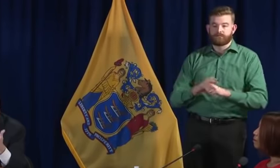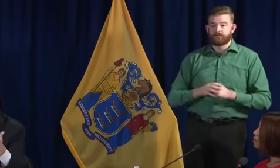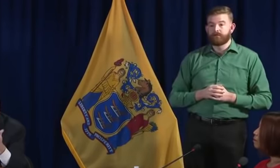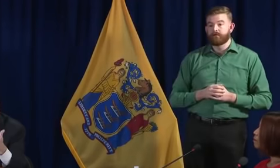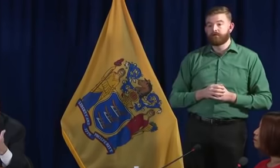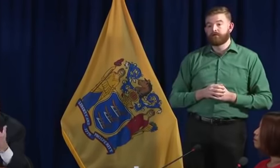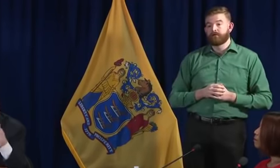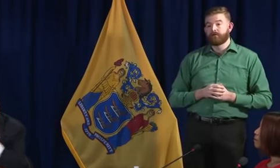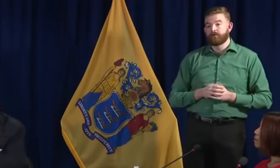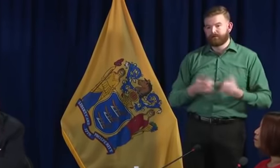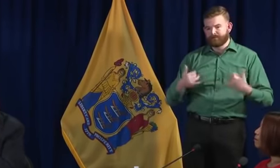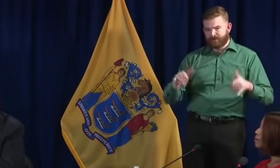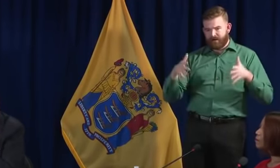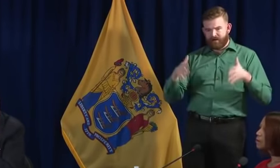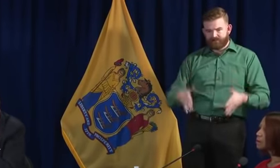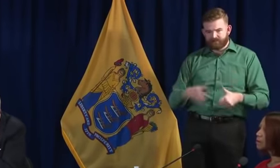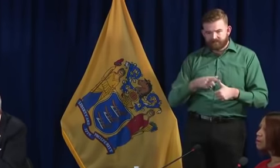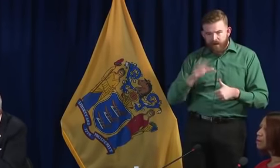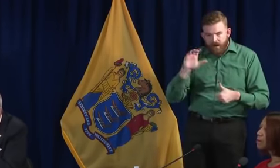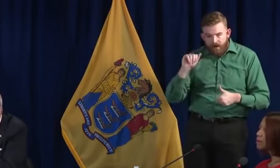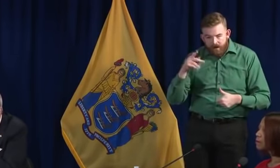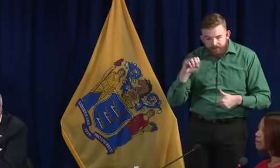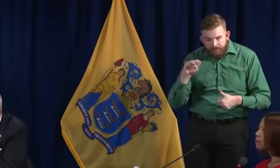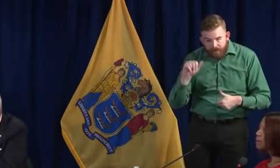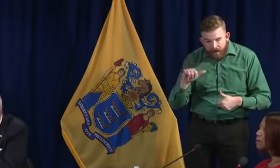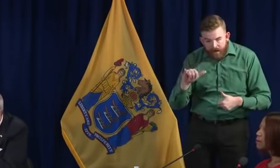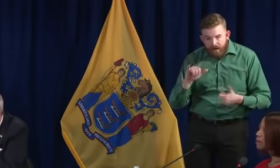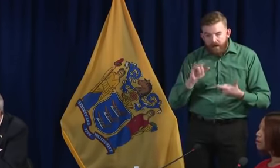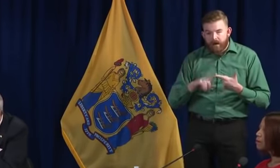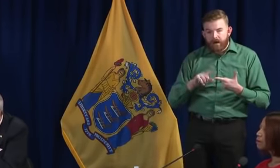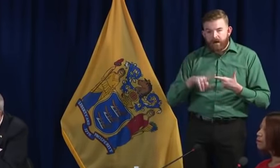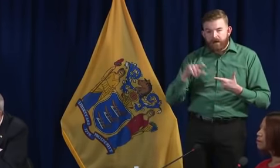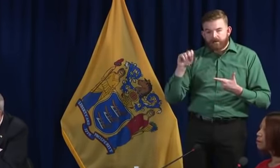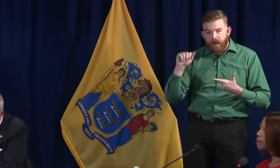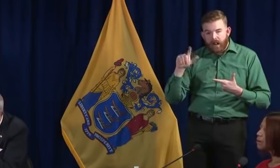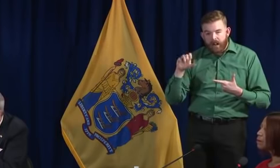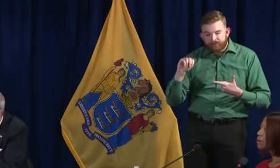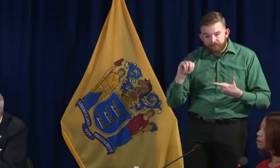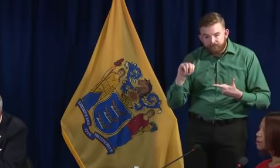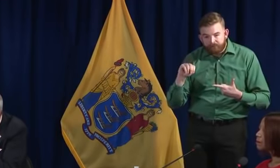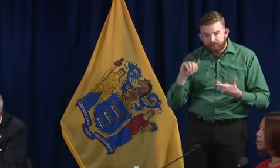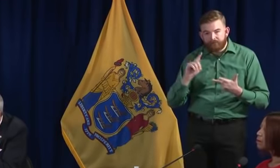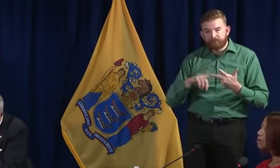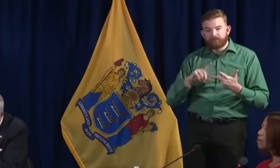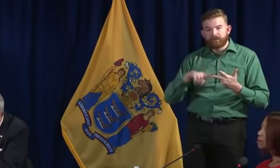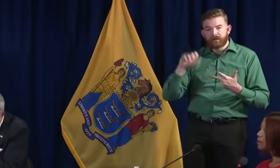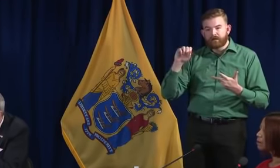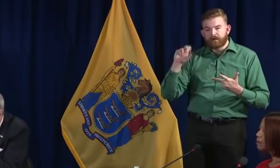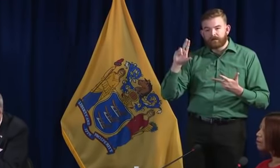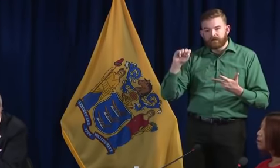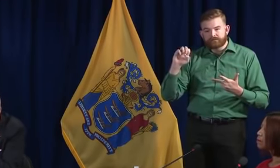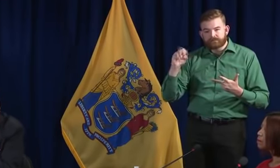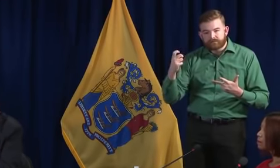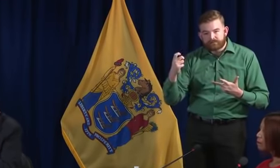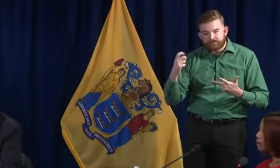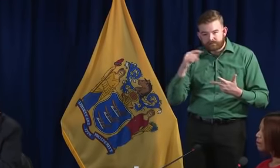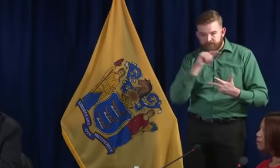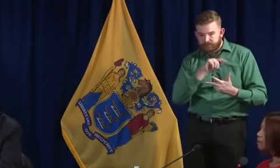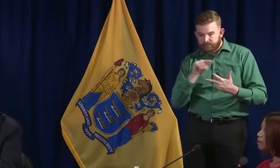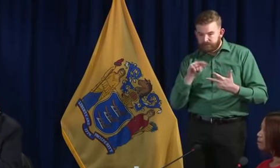May, Salem, and Sussex. And so, as Judy predicted, when it was only a handful of counties, this is a